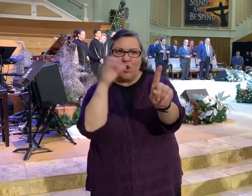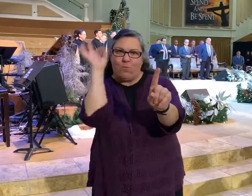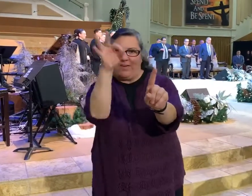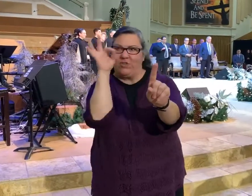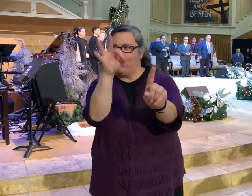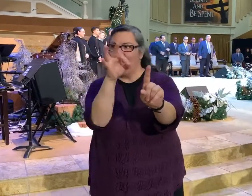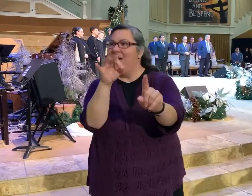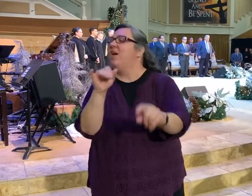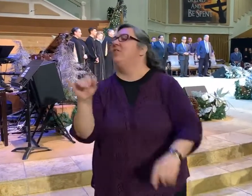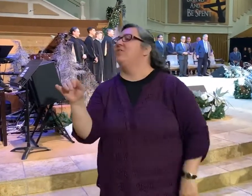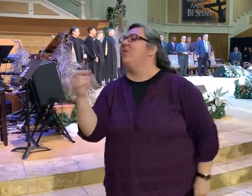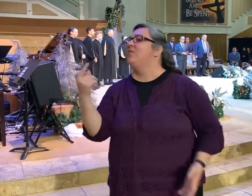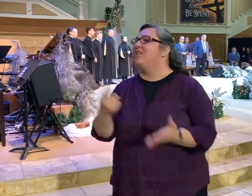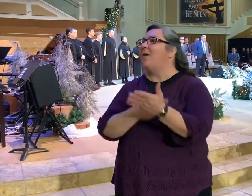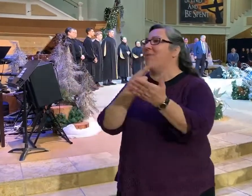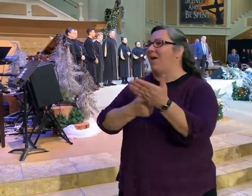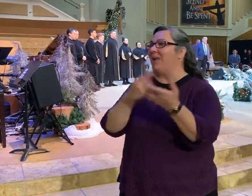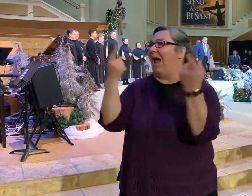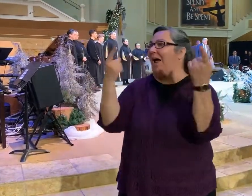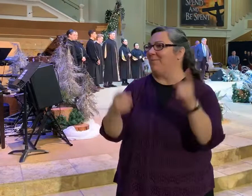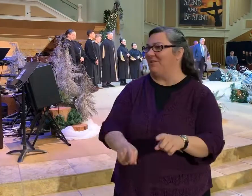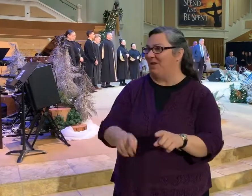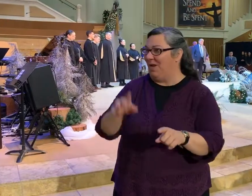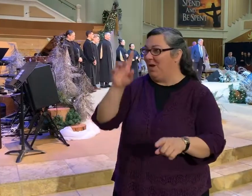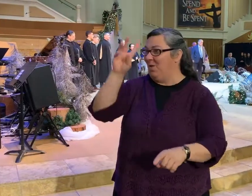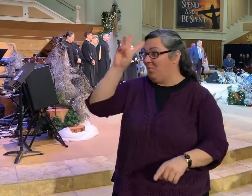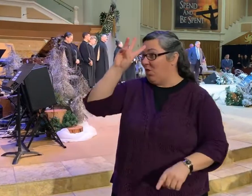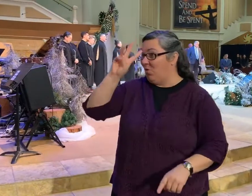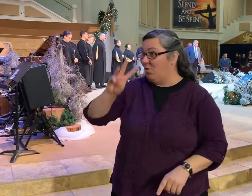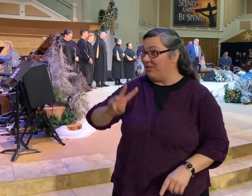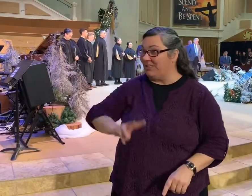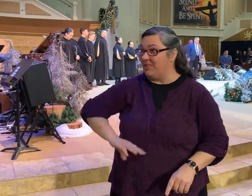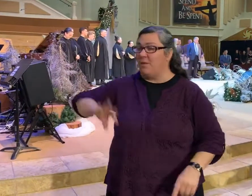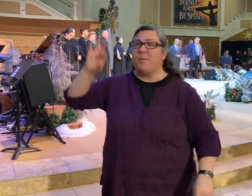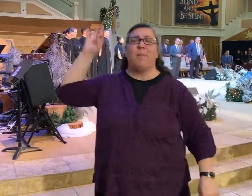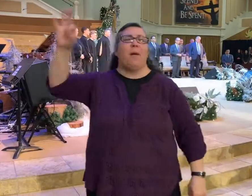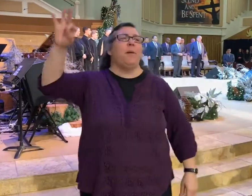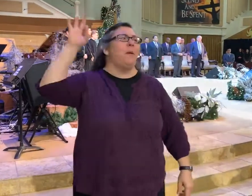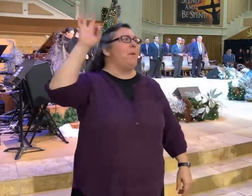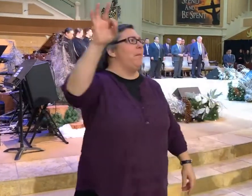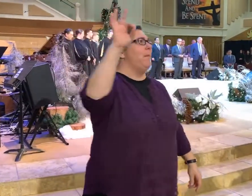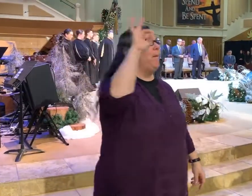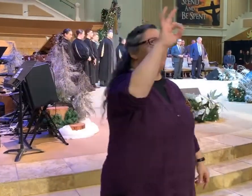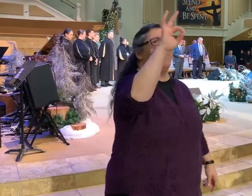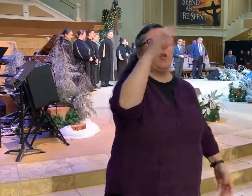Wilson's doing sometimes. You just think he's preaching everybody, but he's zeroed in on one soul, and the Holy Ghost is